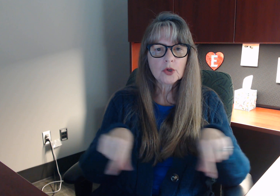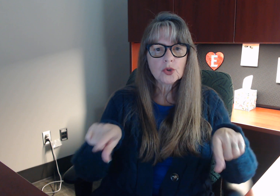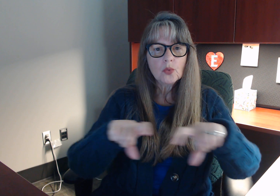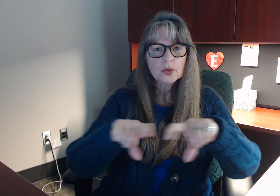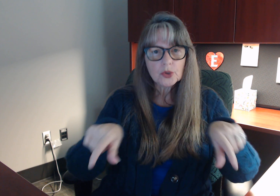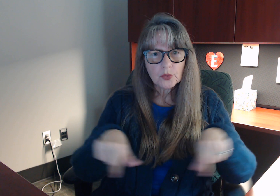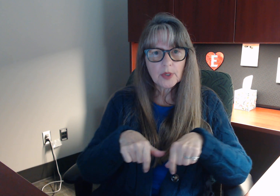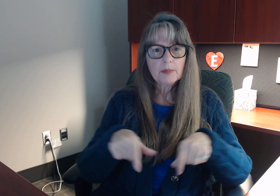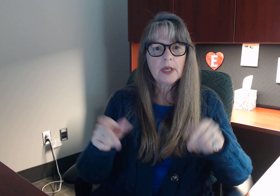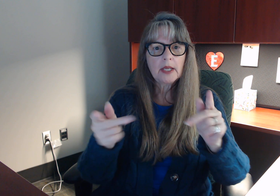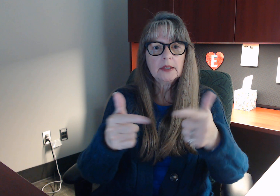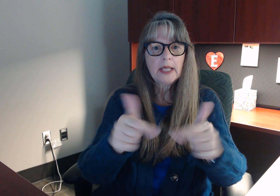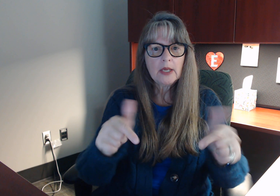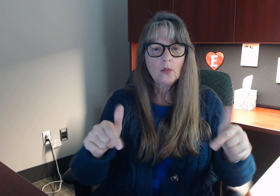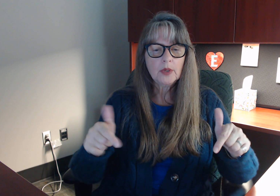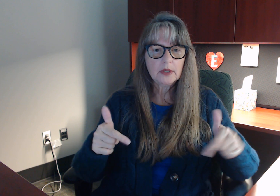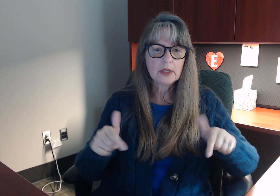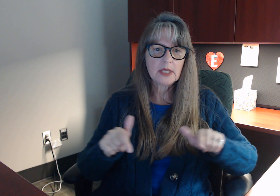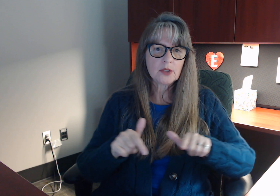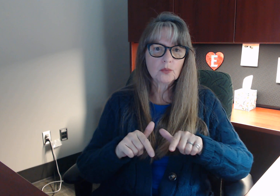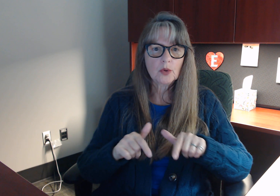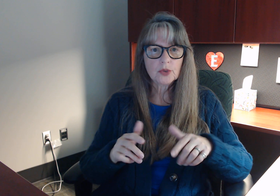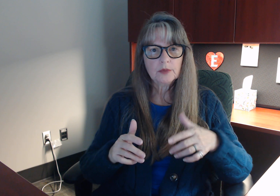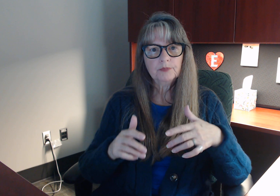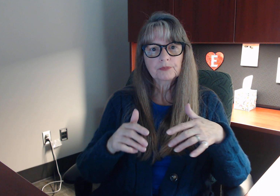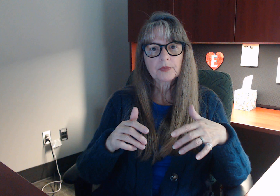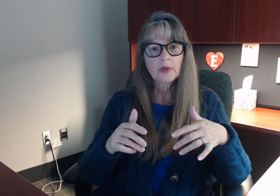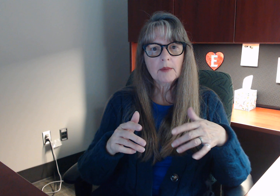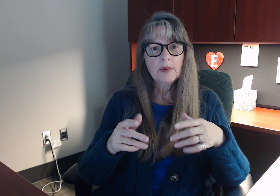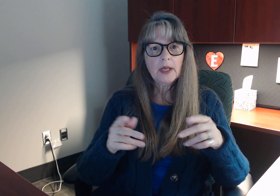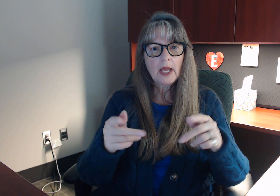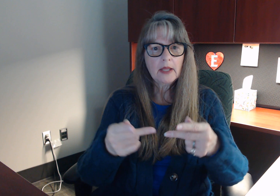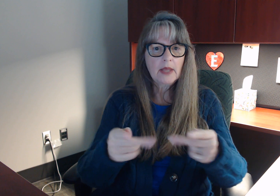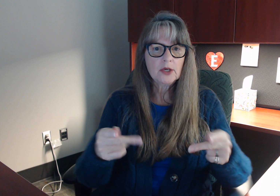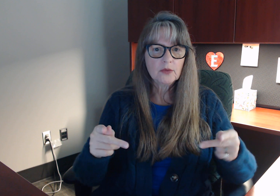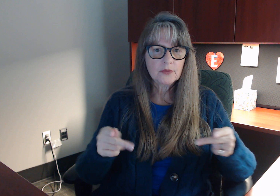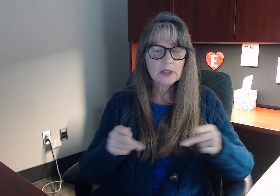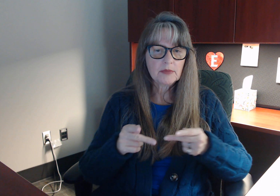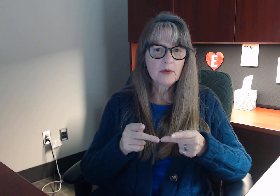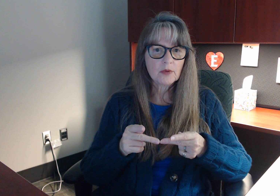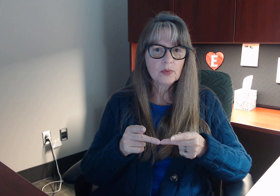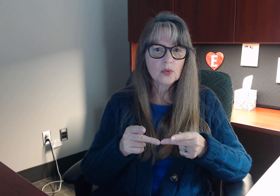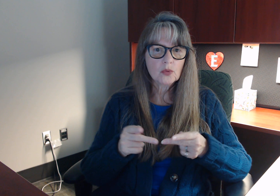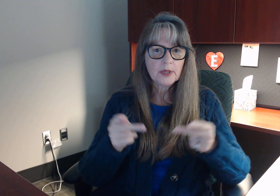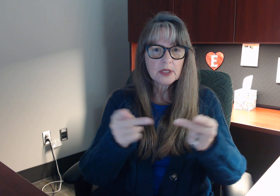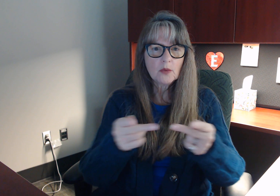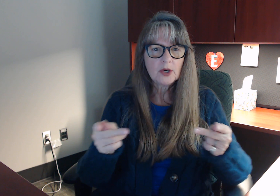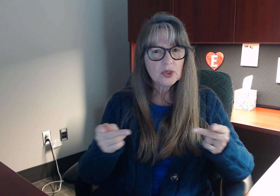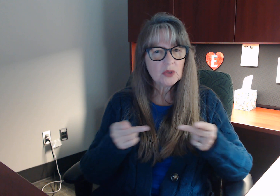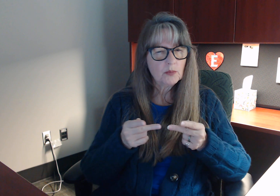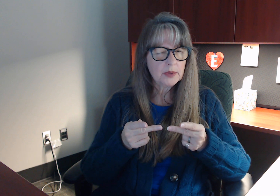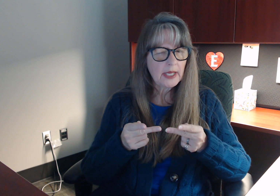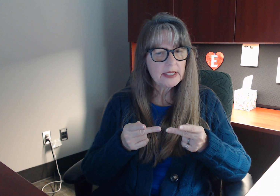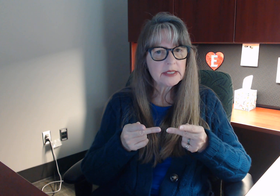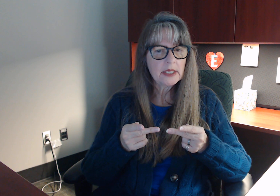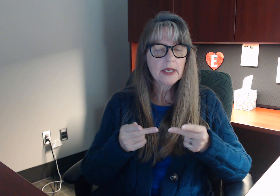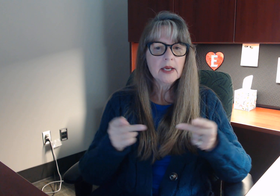contour to it, but like a lake wouldn't, because it has erosion. But I do the same thing for pool, because otherwise you do place.